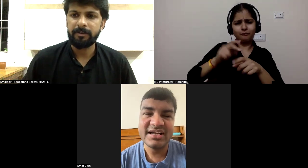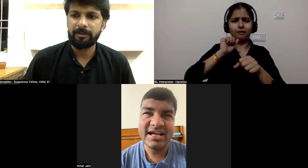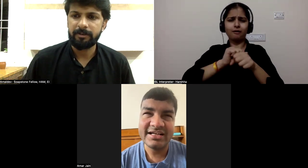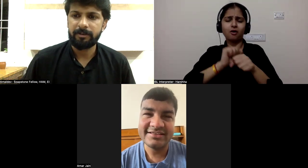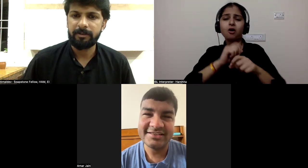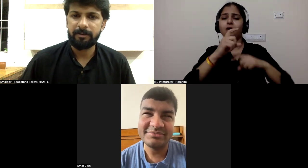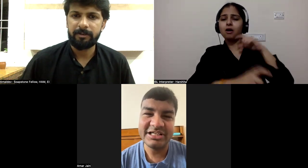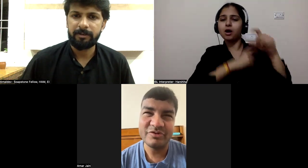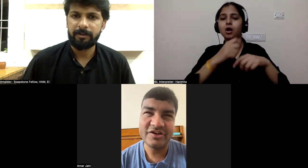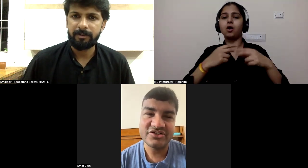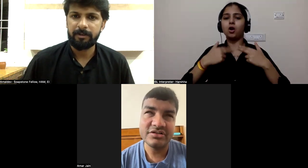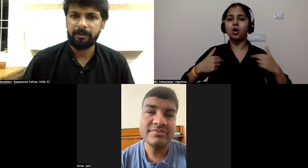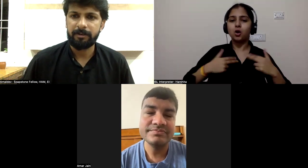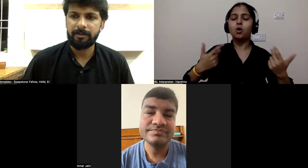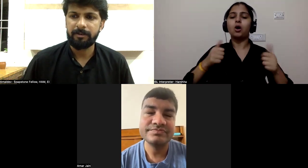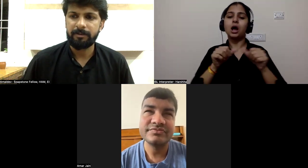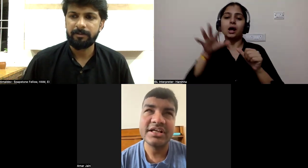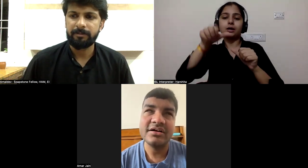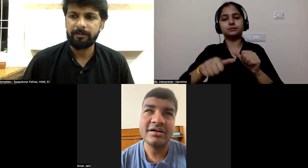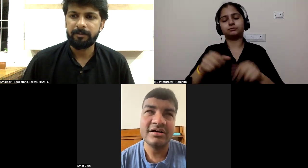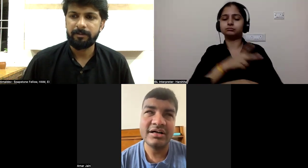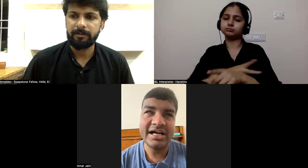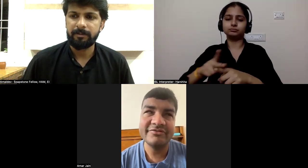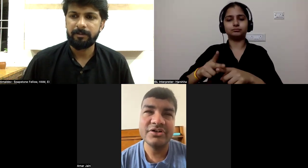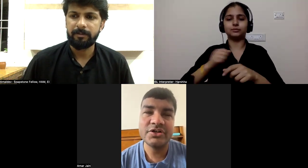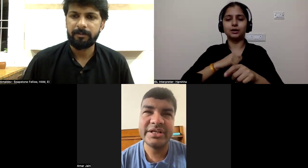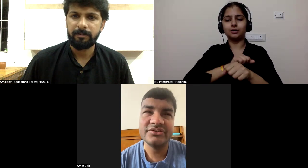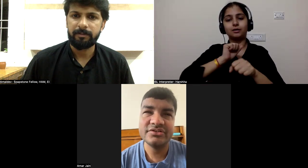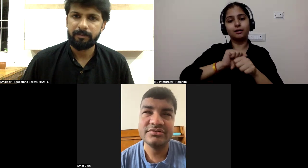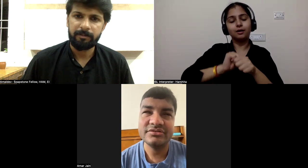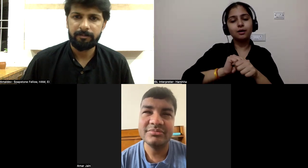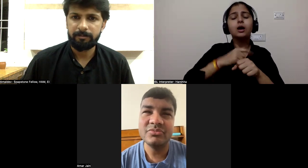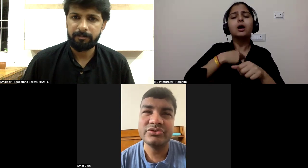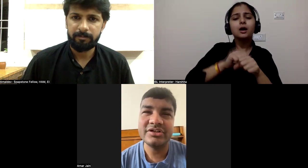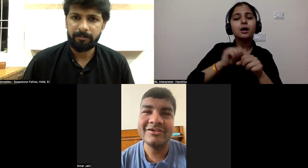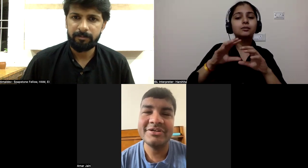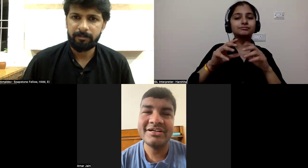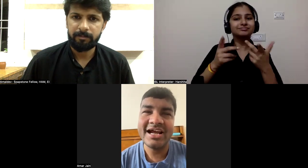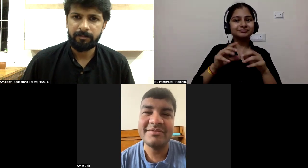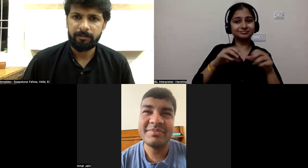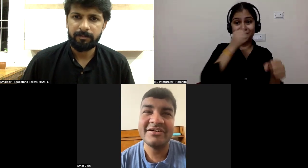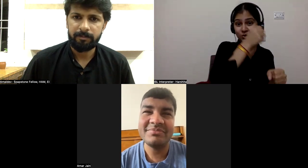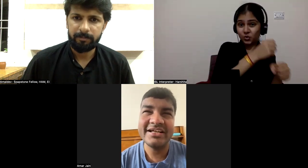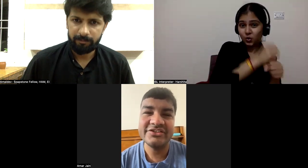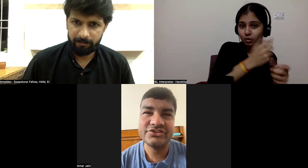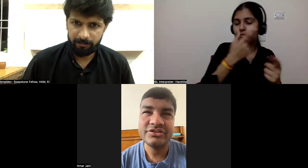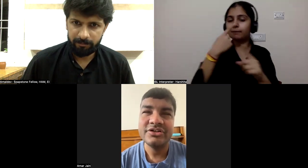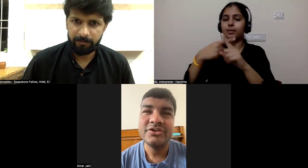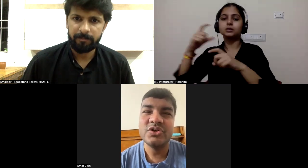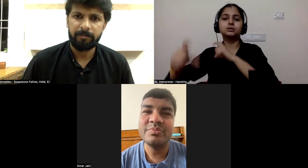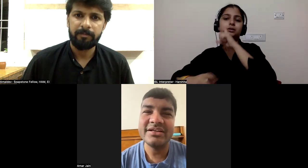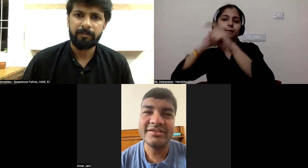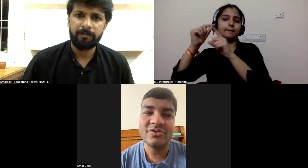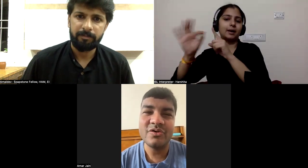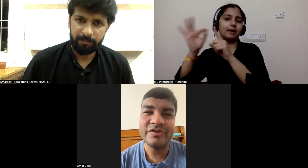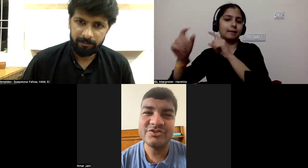lawyer and accessibility professional. I work with both government and private players